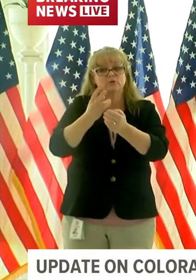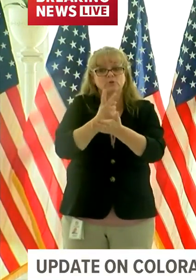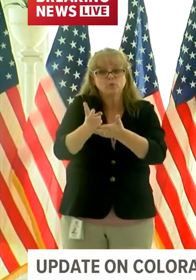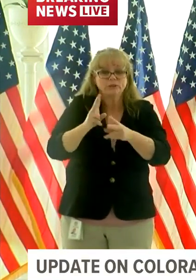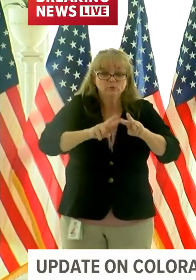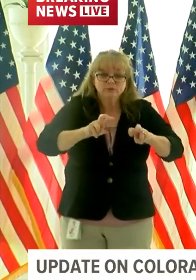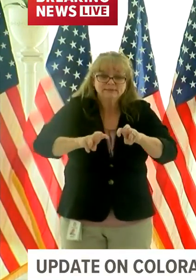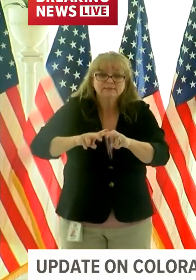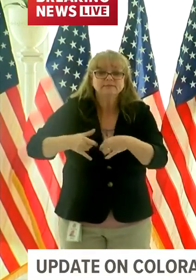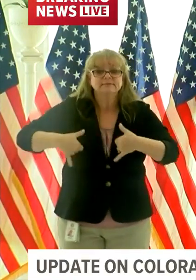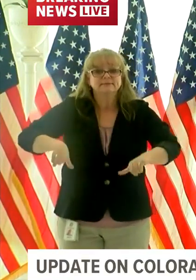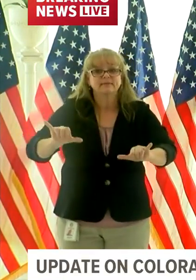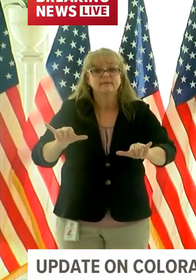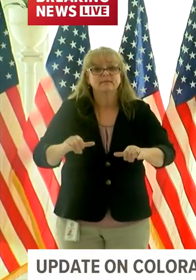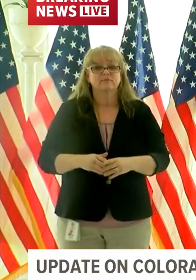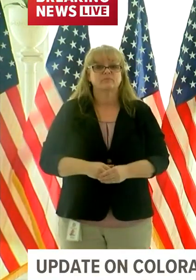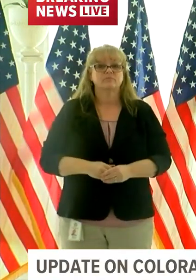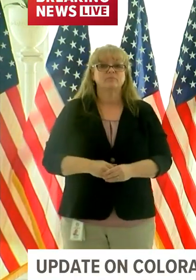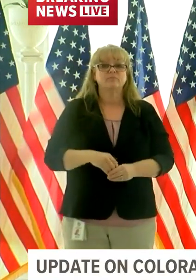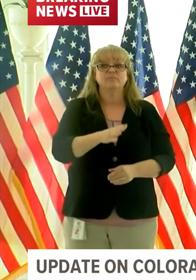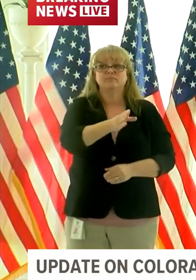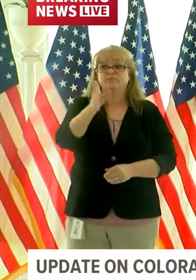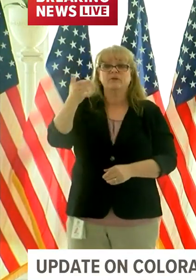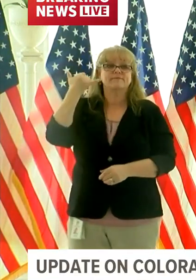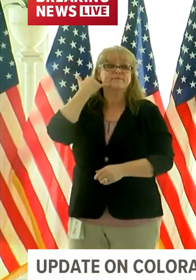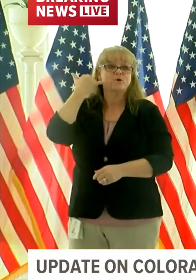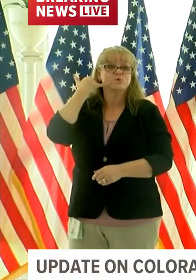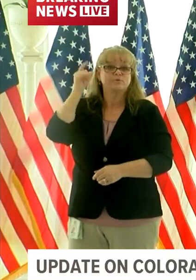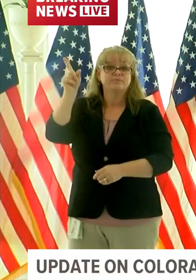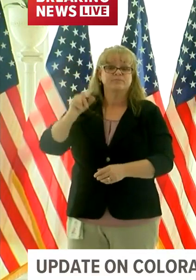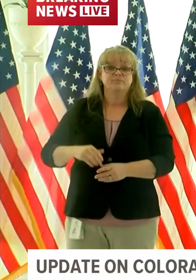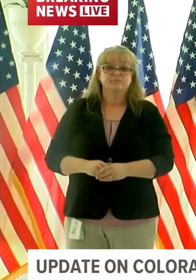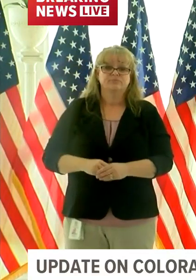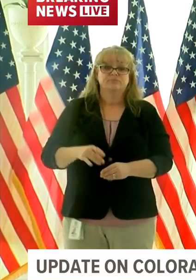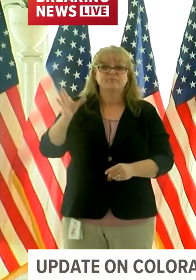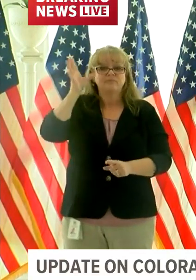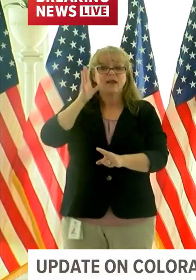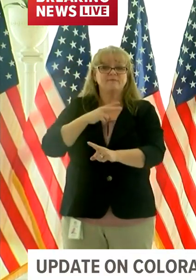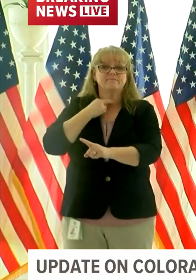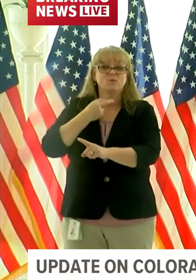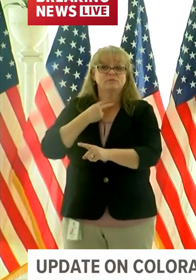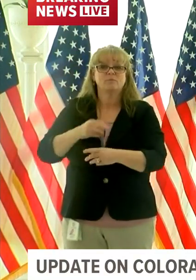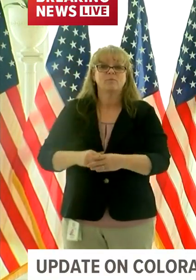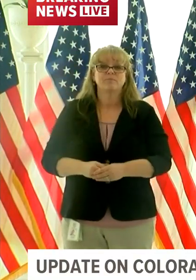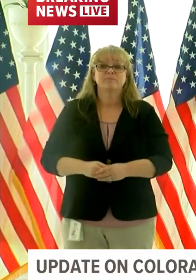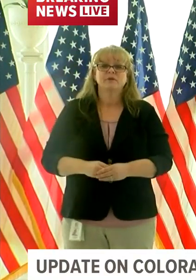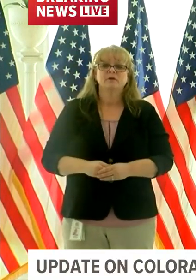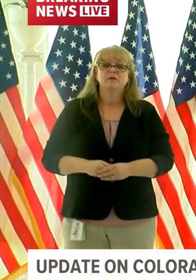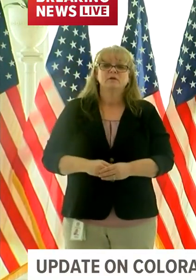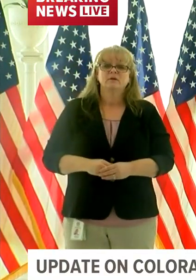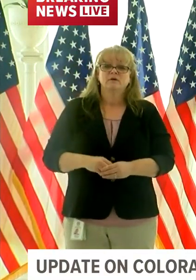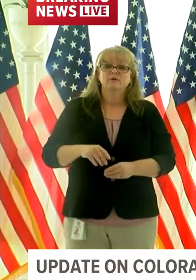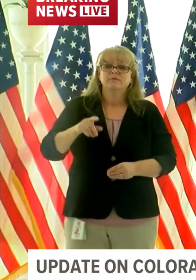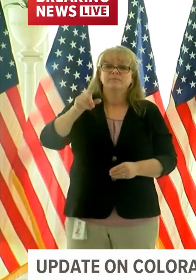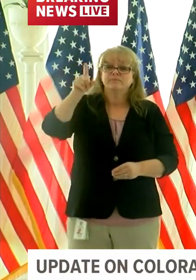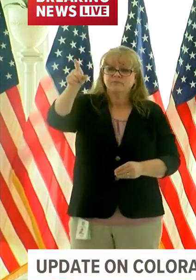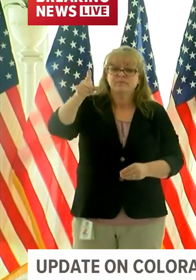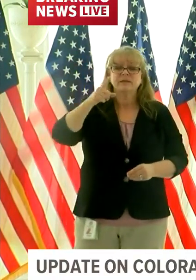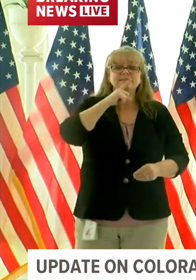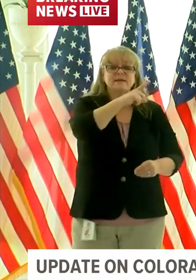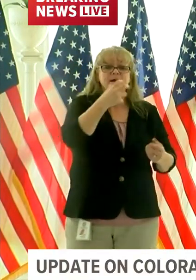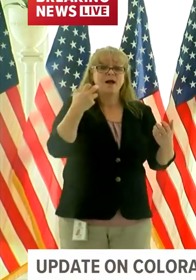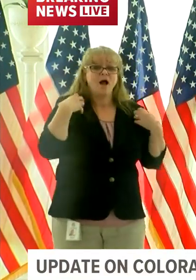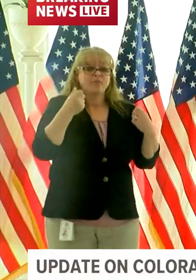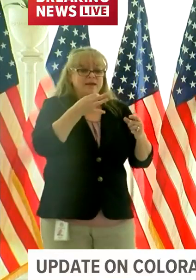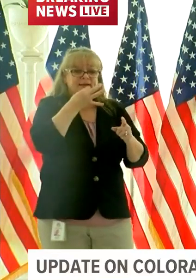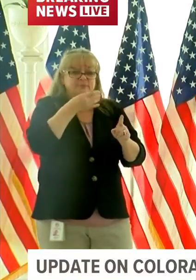Hey, Governor, this is John here with Colorado Independent. Health experts say if we're going to lift these restrictions, such